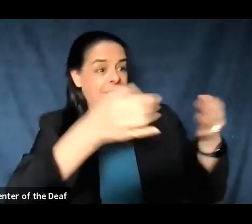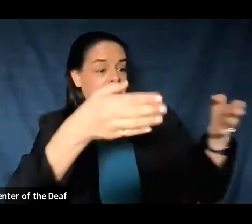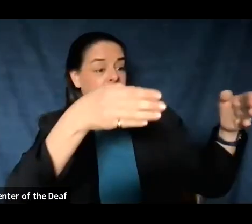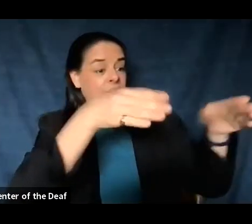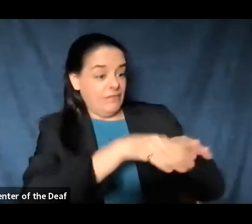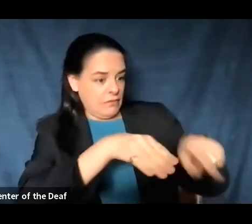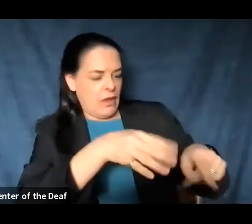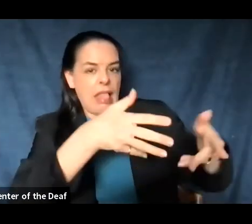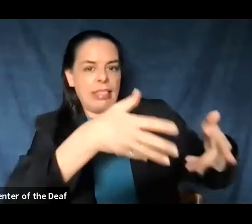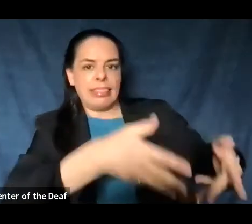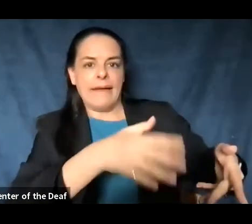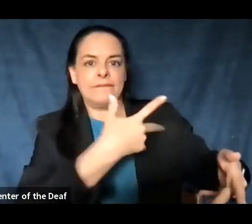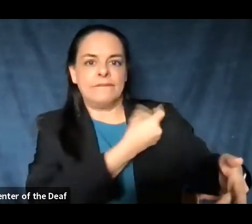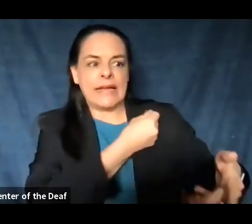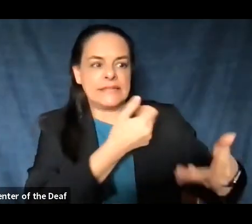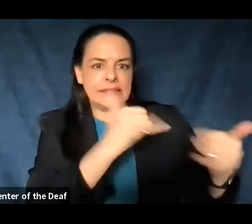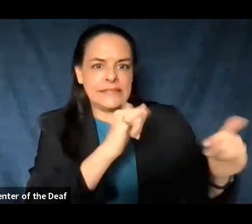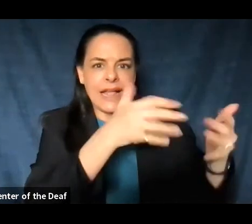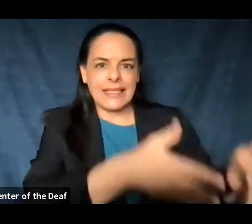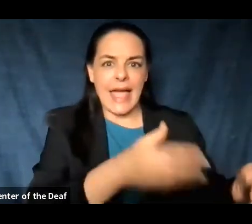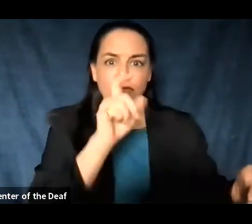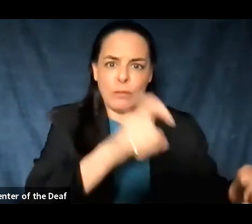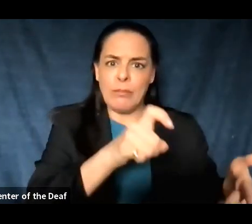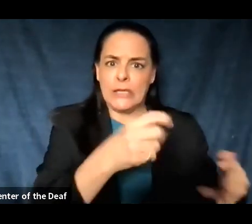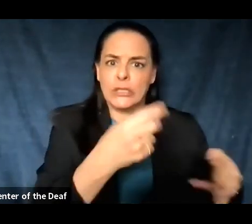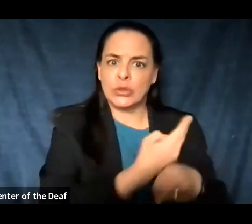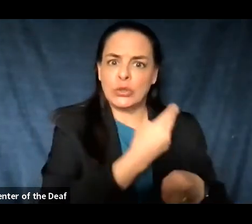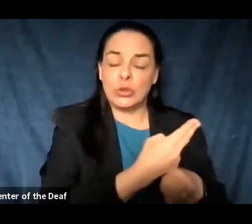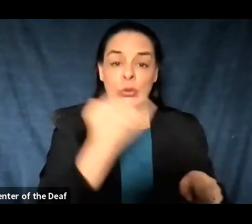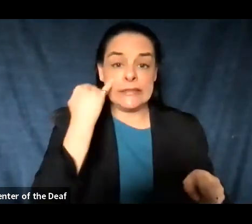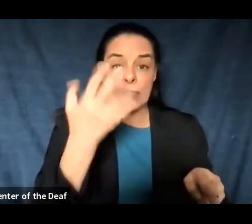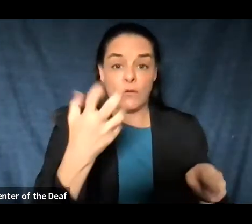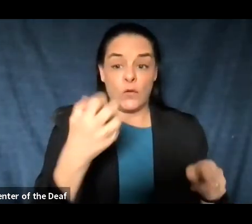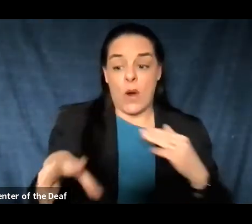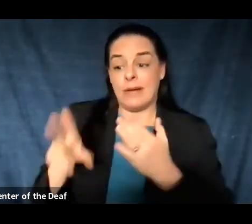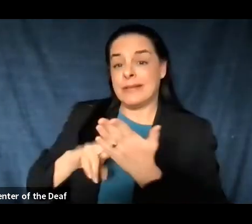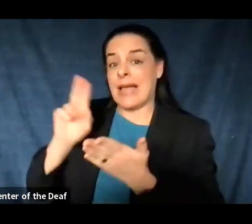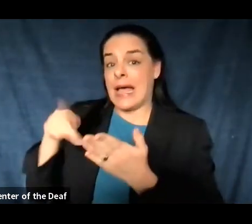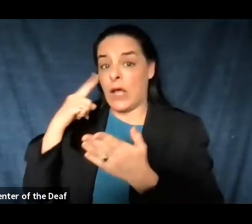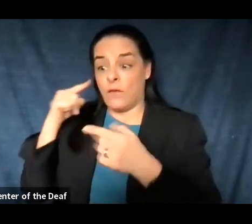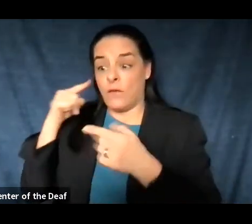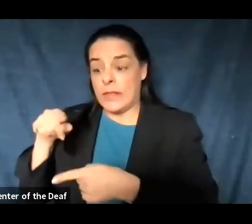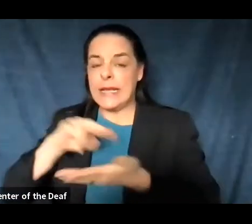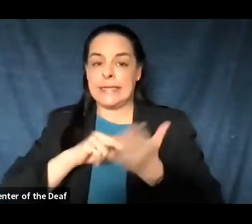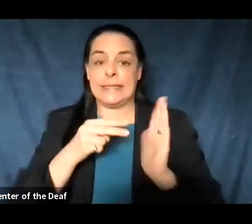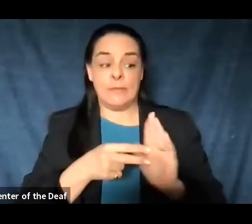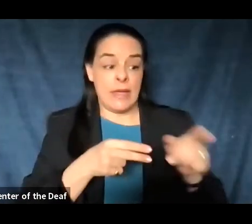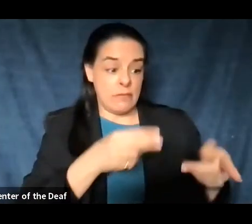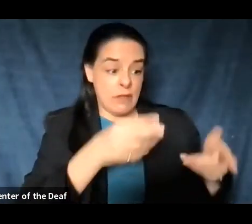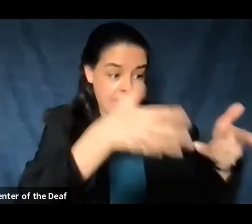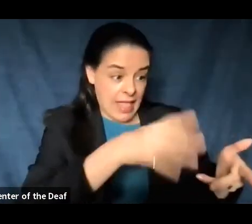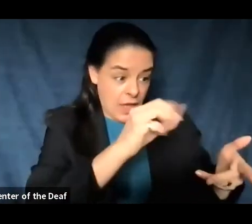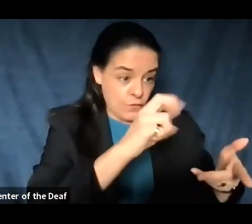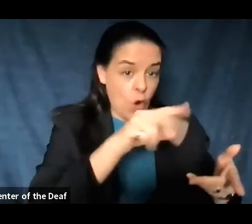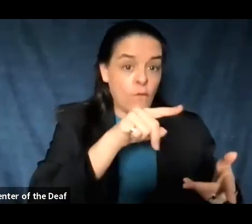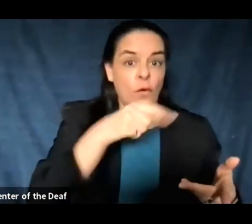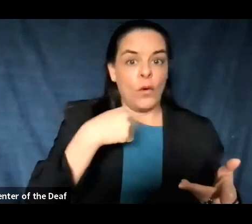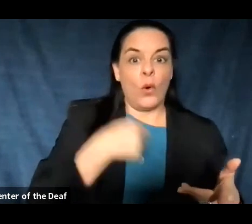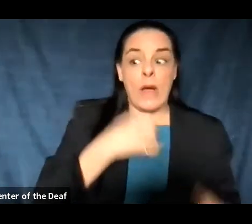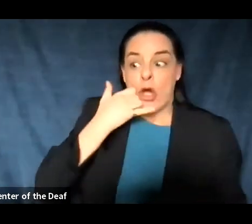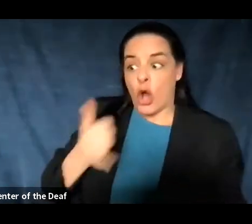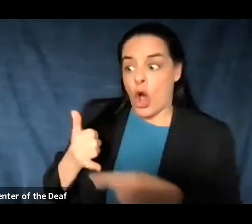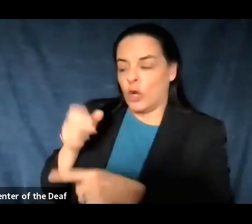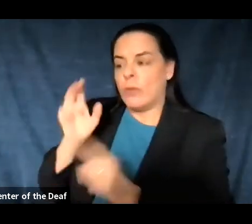use. If you are interested in signing up for this list, you will need to be readily available to come to the health department or another centrally